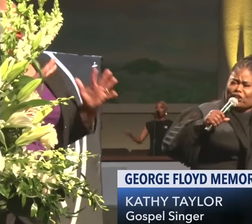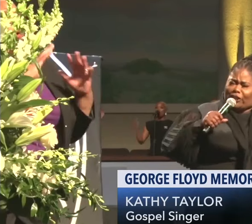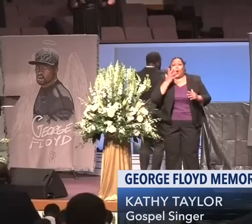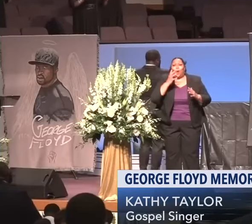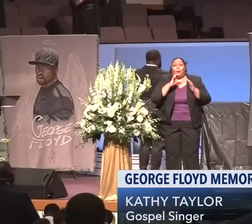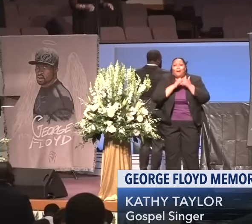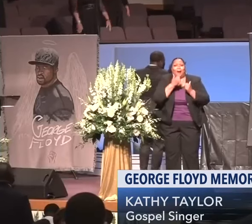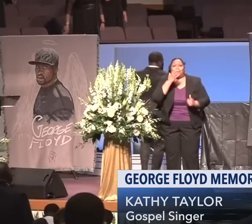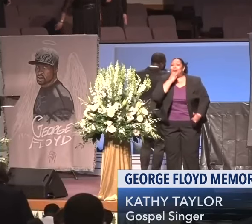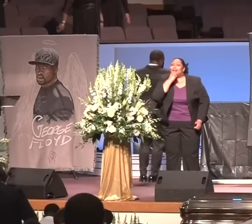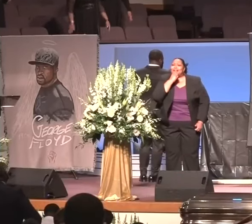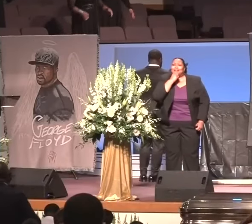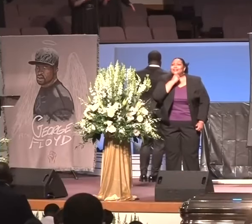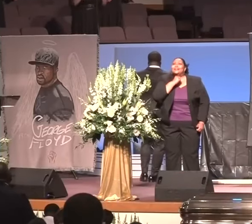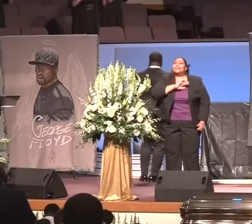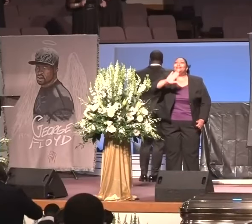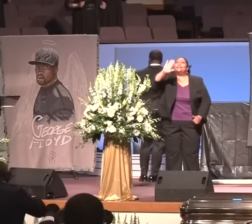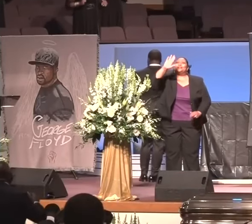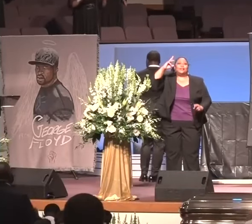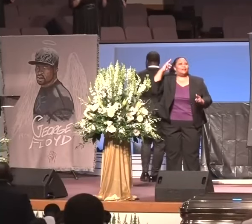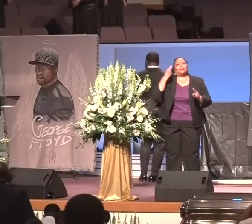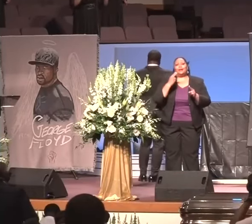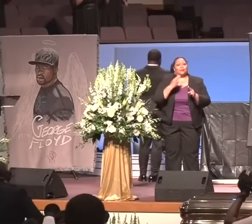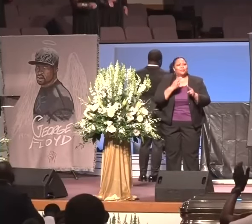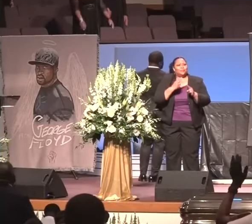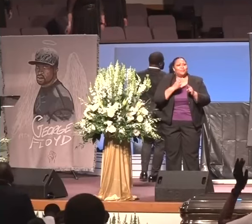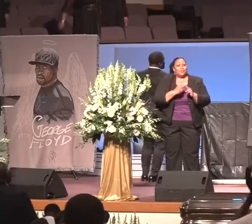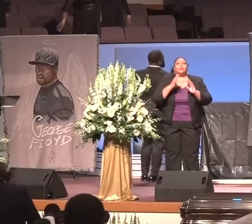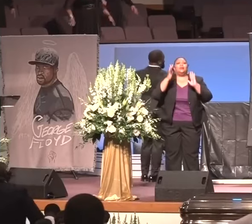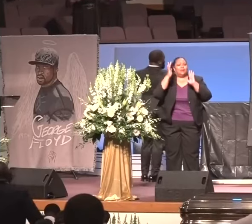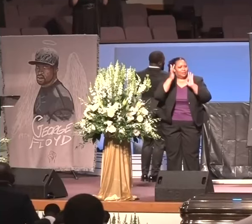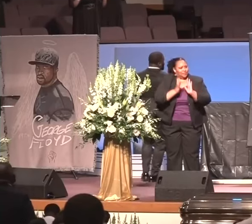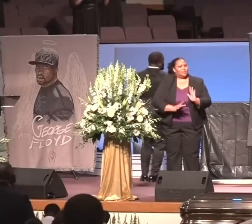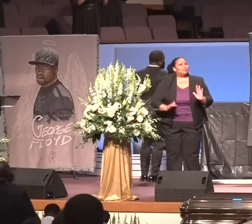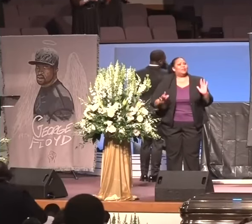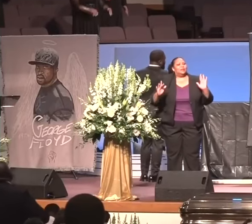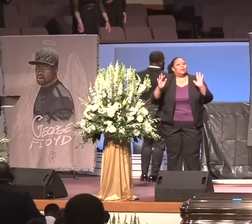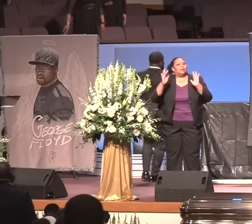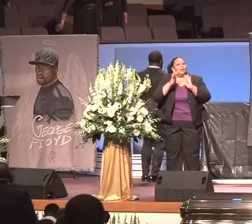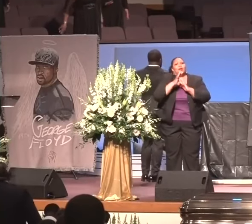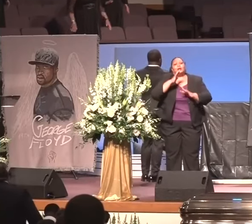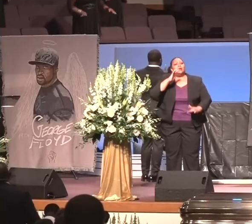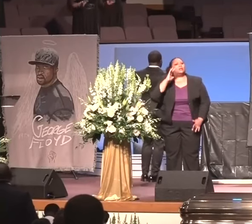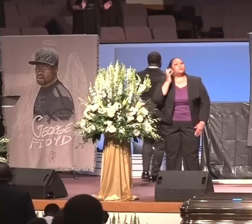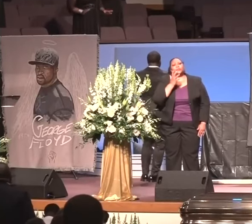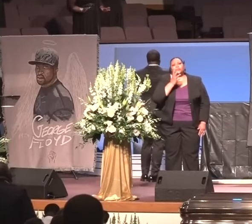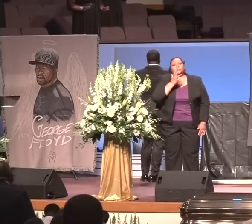how precious. Oh, how precious is the name of Jesus.